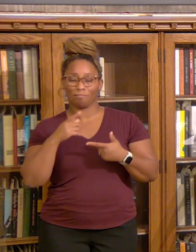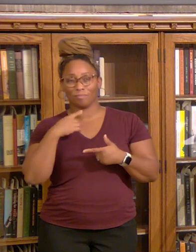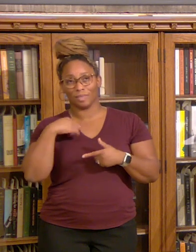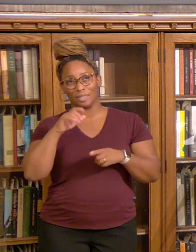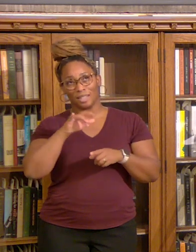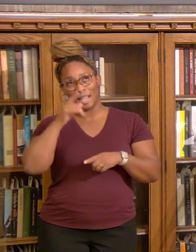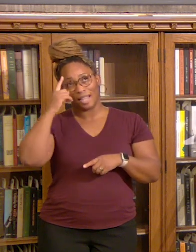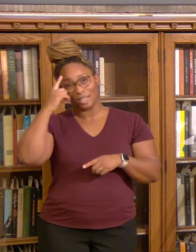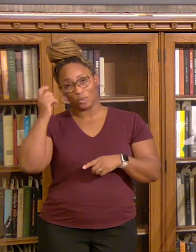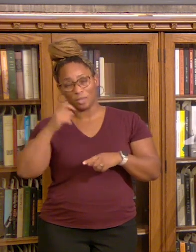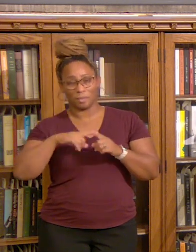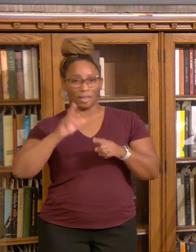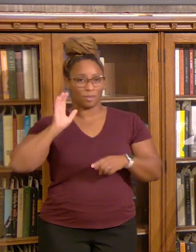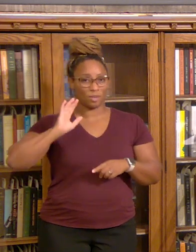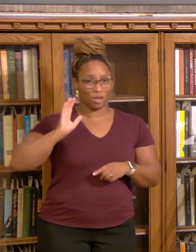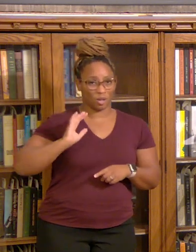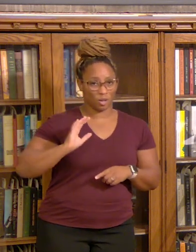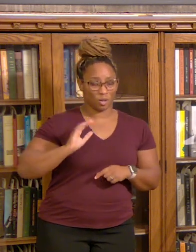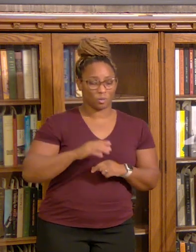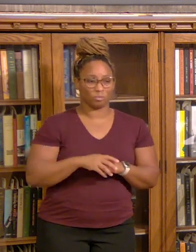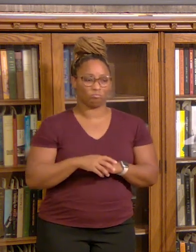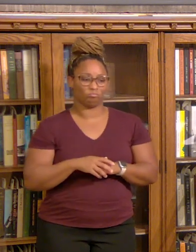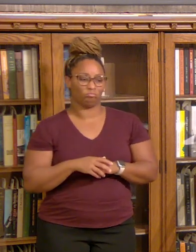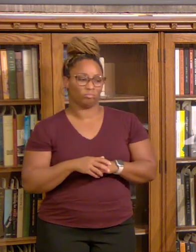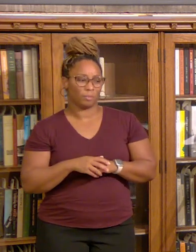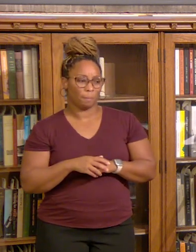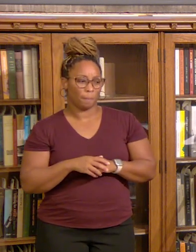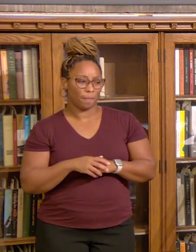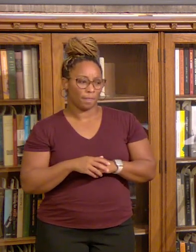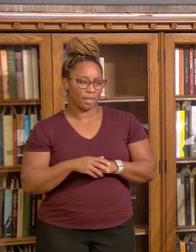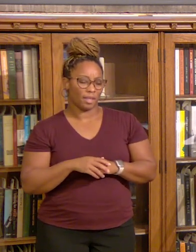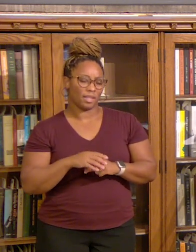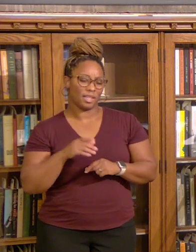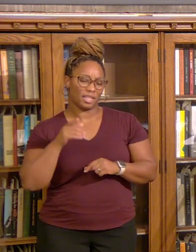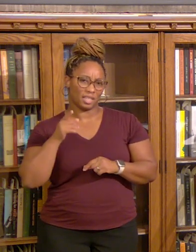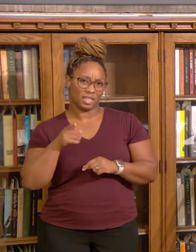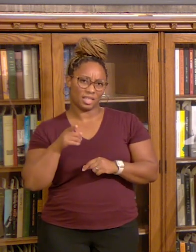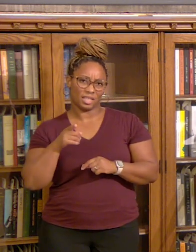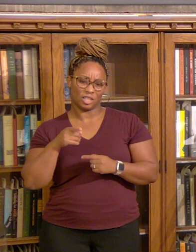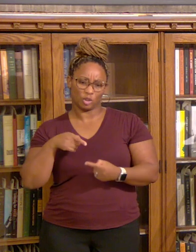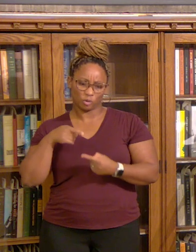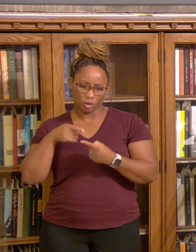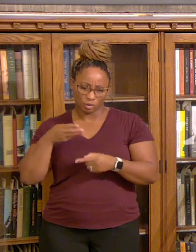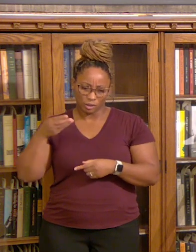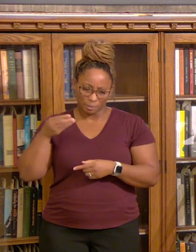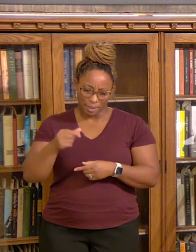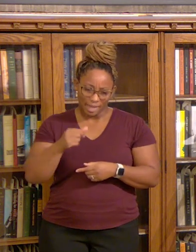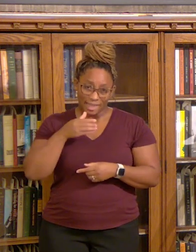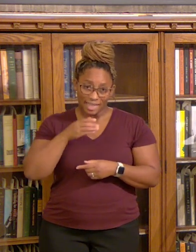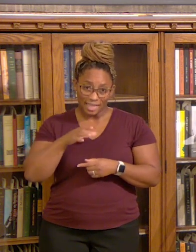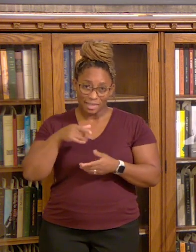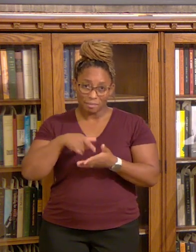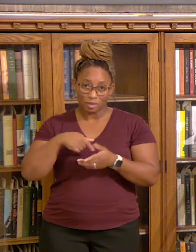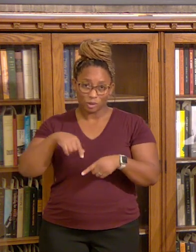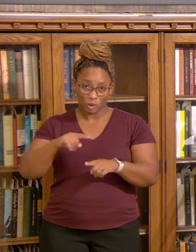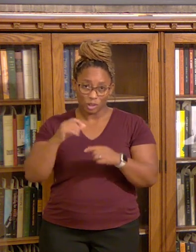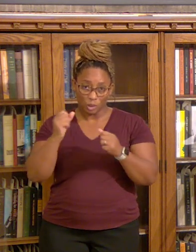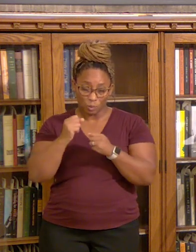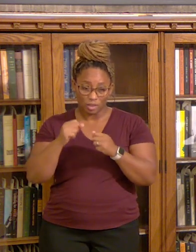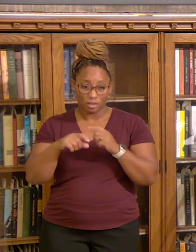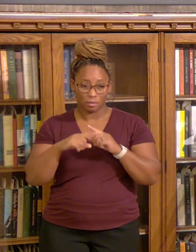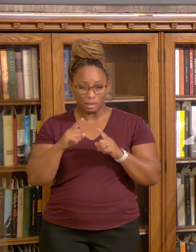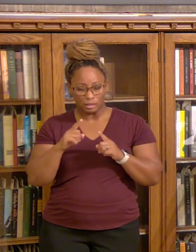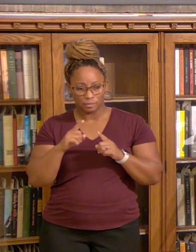was long ago it's out of this worldly despite struggling to pay heating bills during the English winter Dr Frank's accommodation